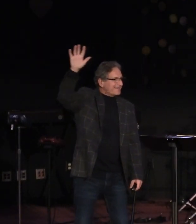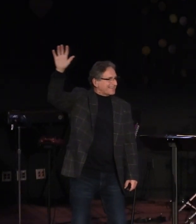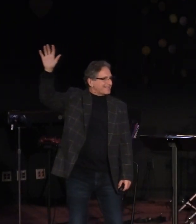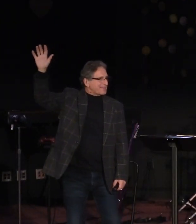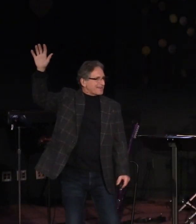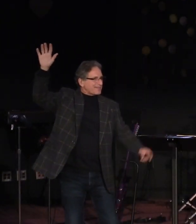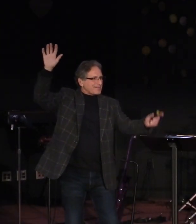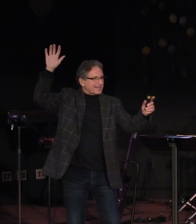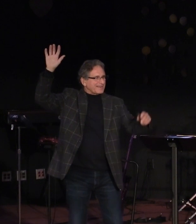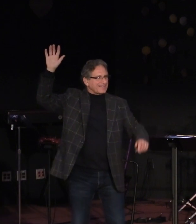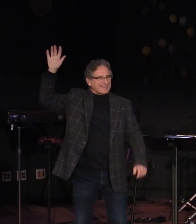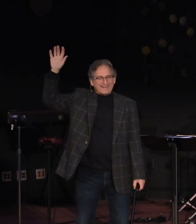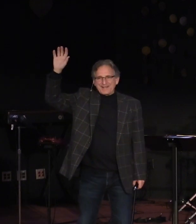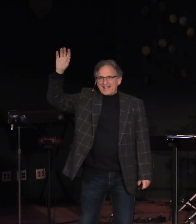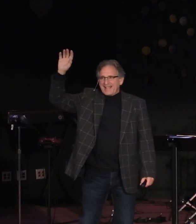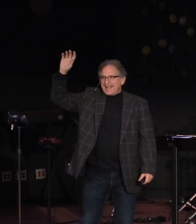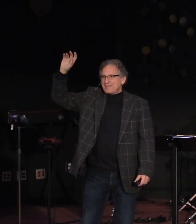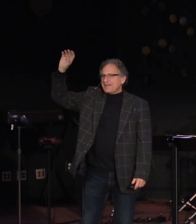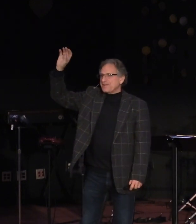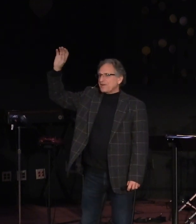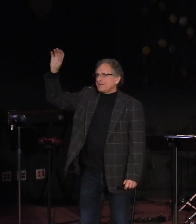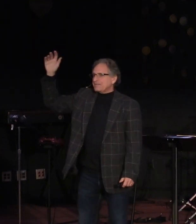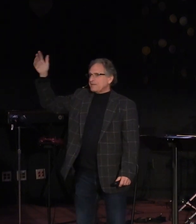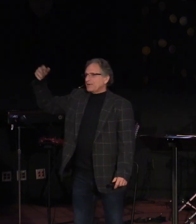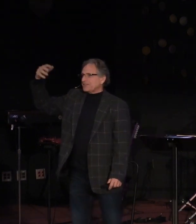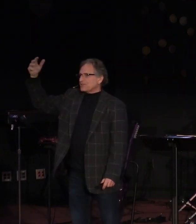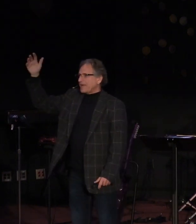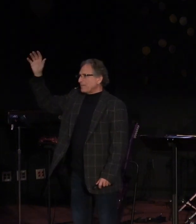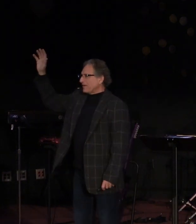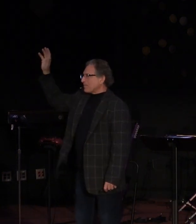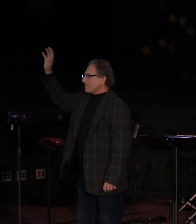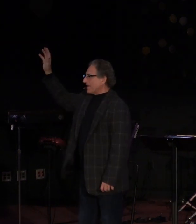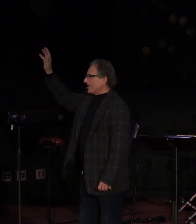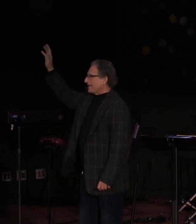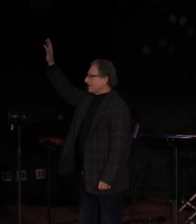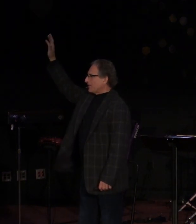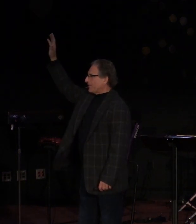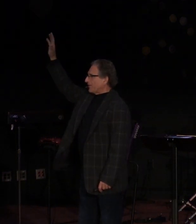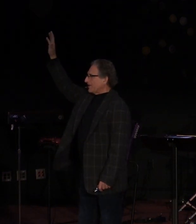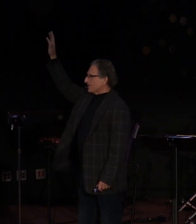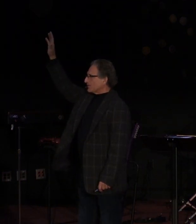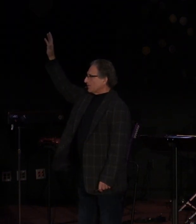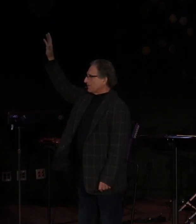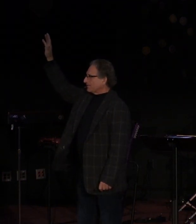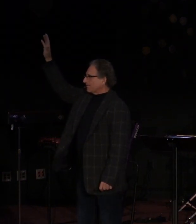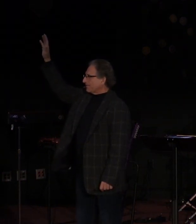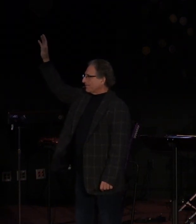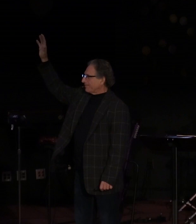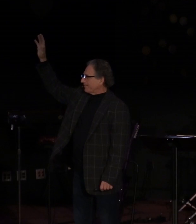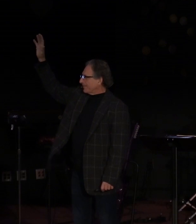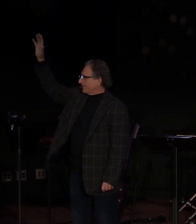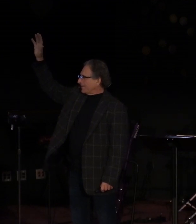Ah, none. Maybe a couple back here. All right. How many of you are, let me put it this way. How many are married and you're 30 years old?